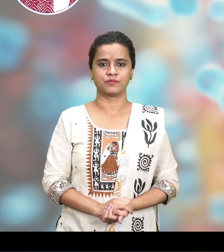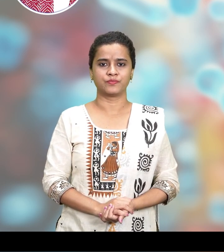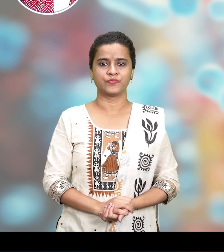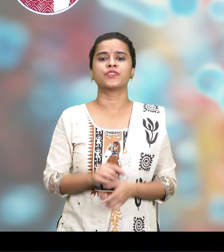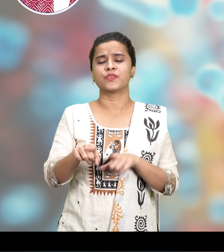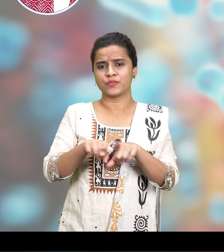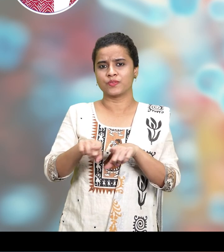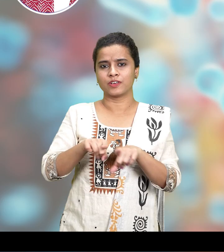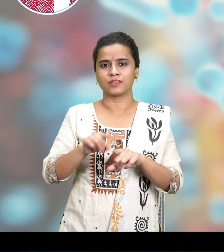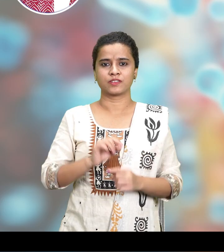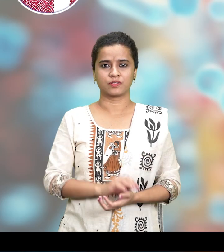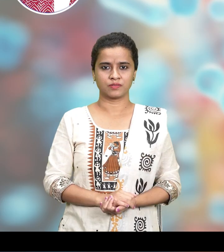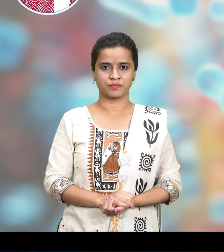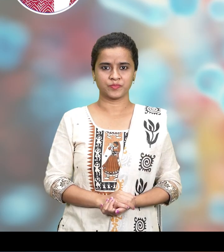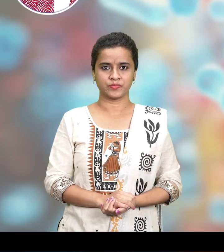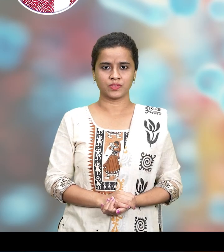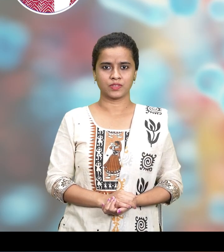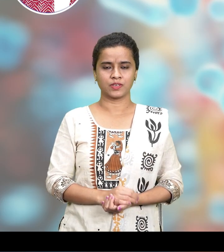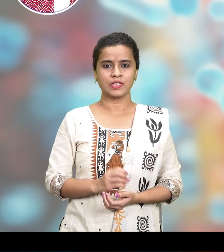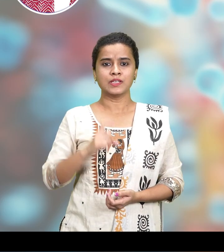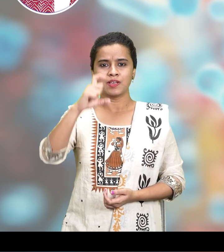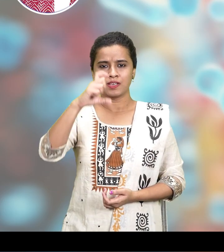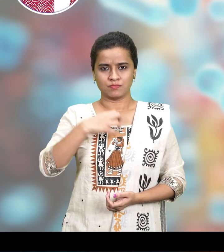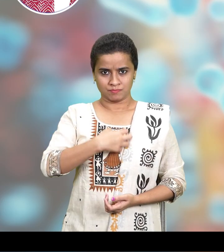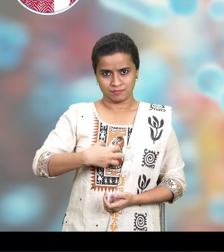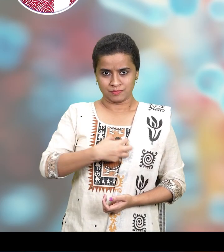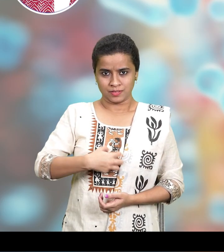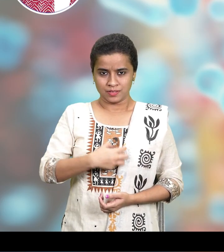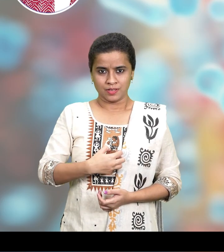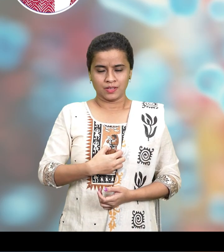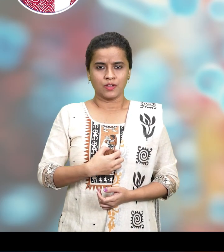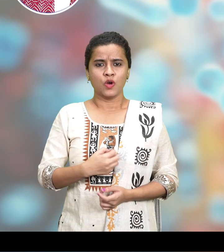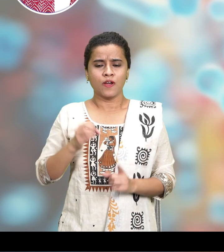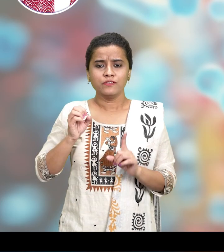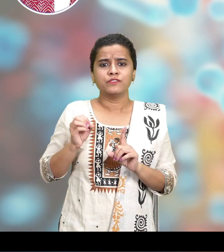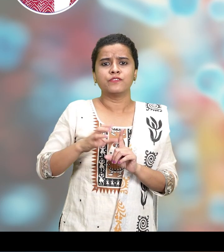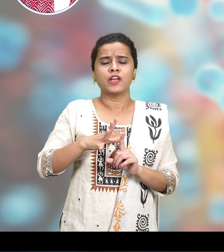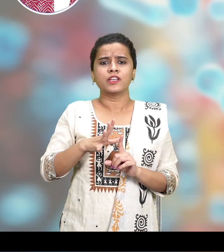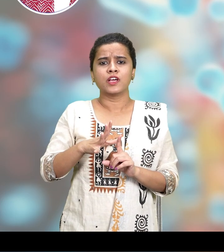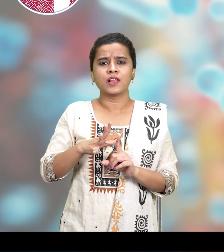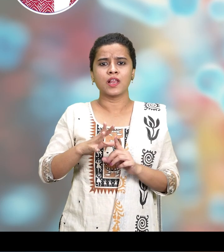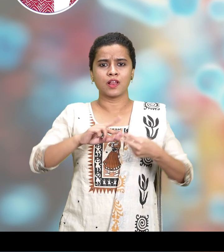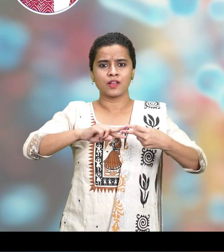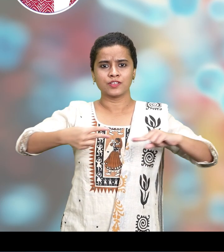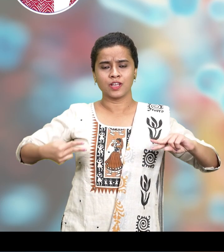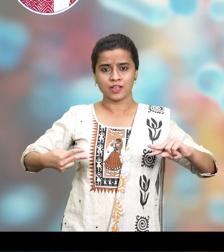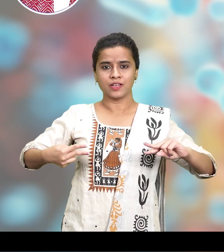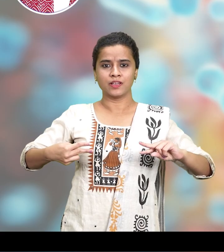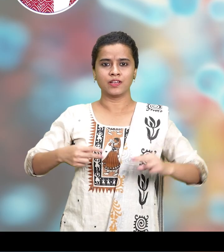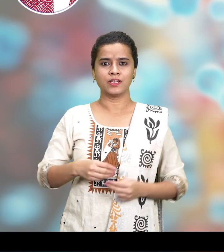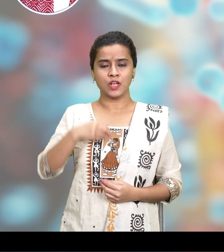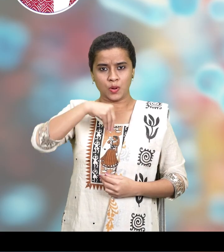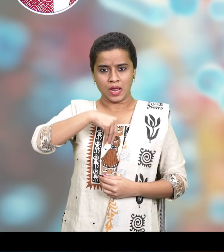For example, some cancers are caused by genetic